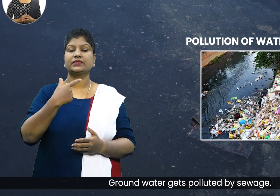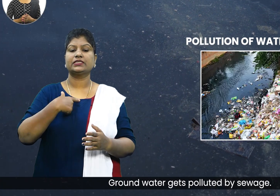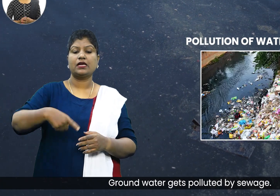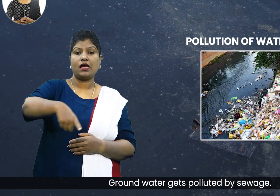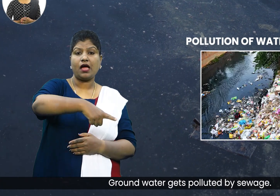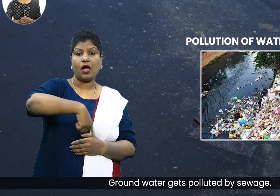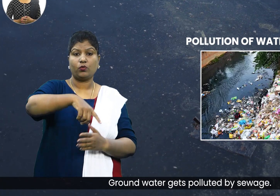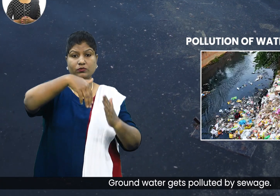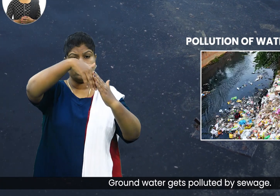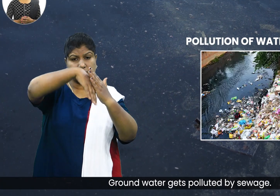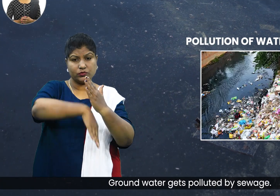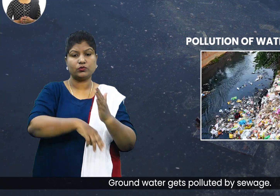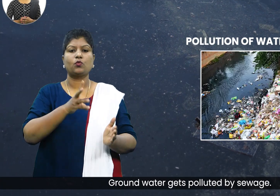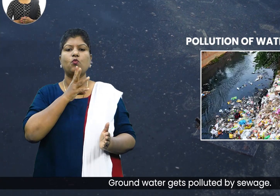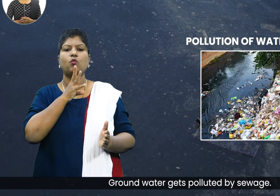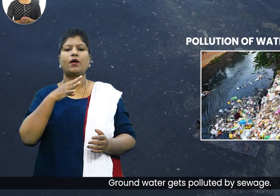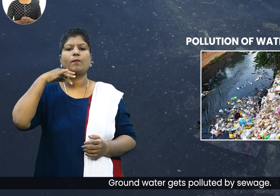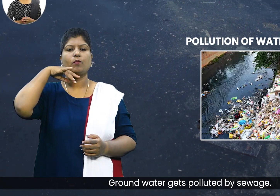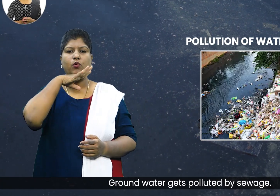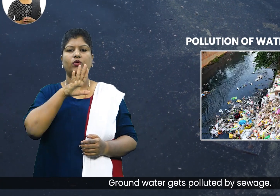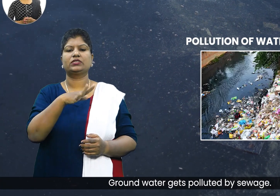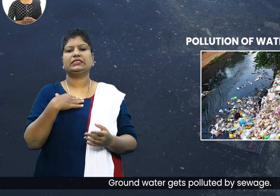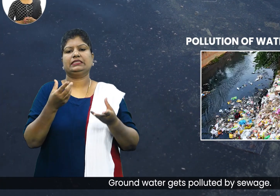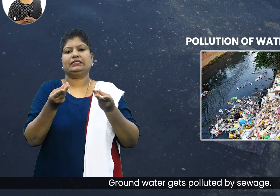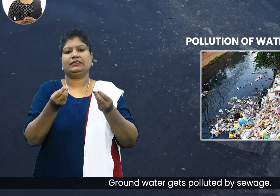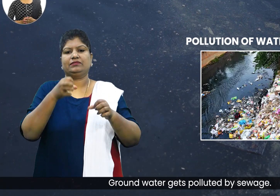Groundwater gets polluted by sewage.